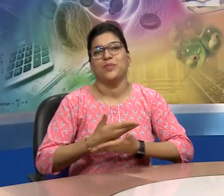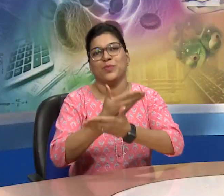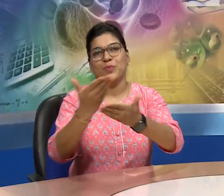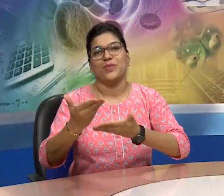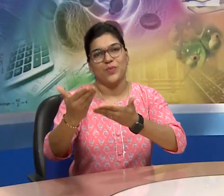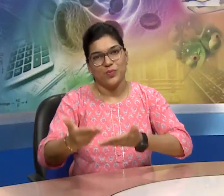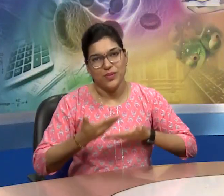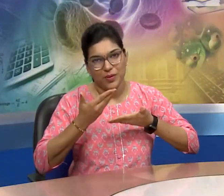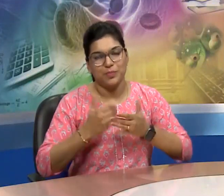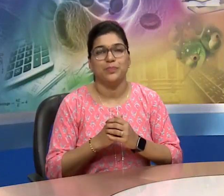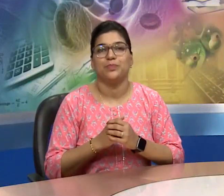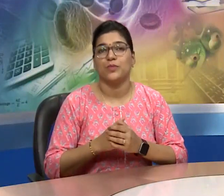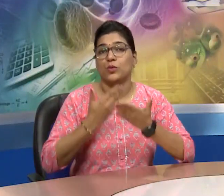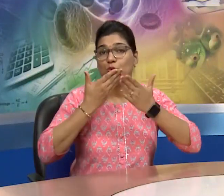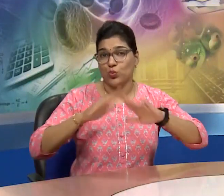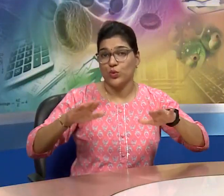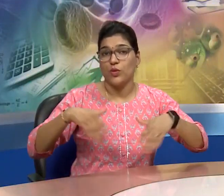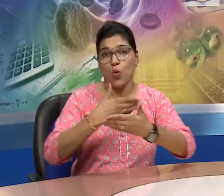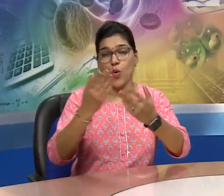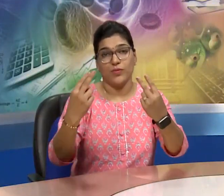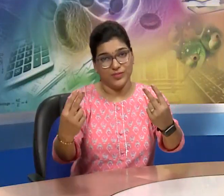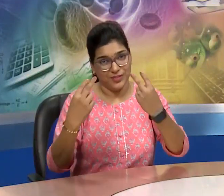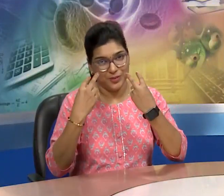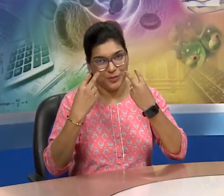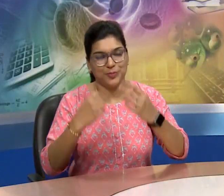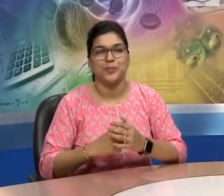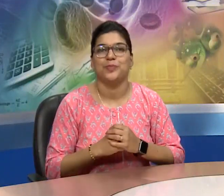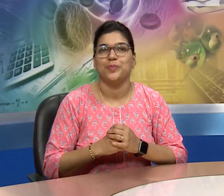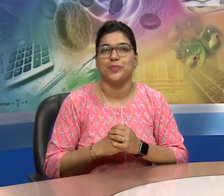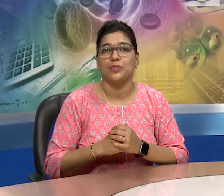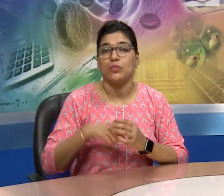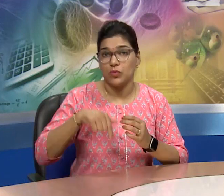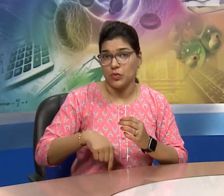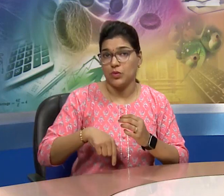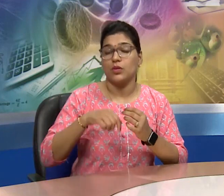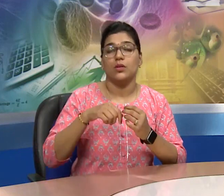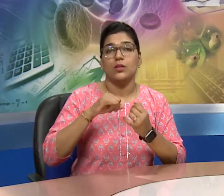Namaskar. Welcome you all. In this educational video of NIOS,